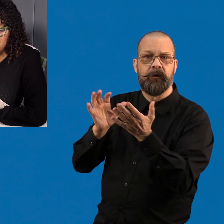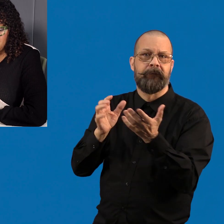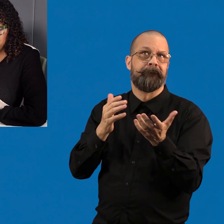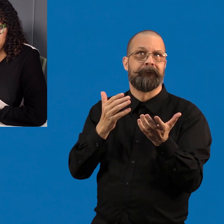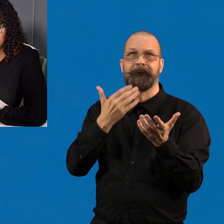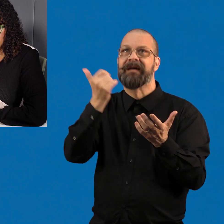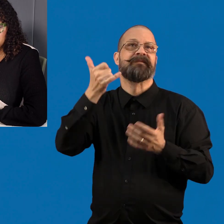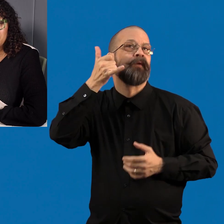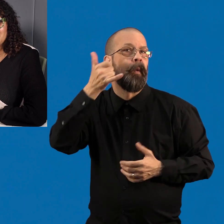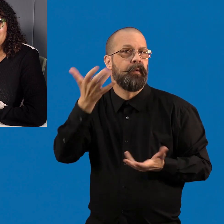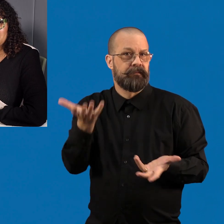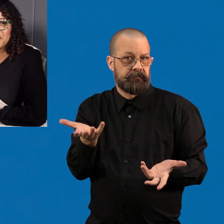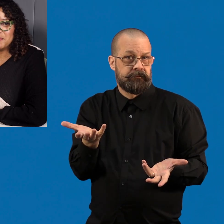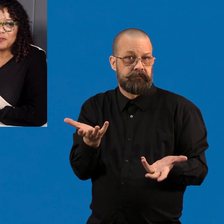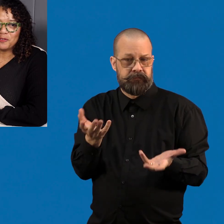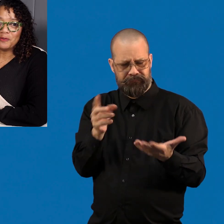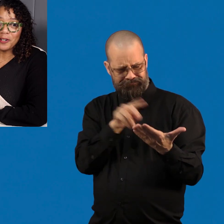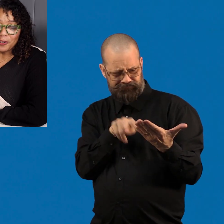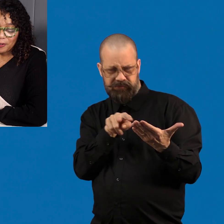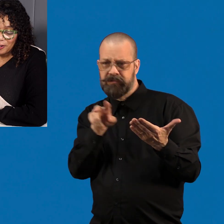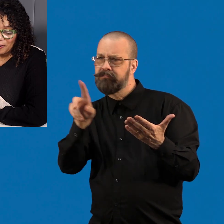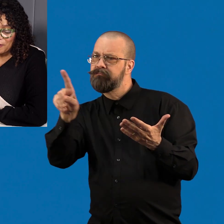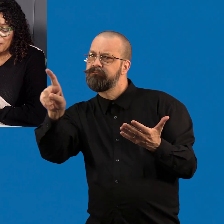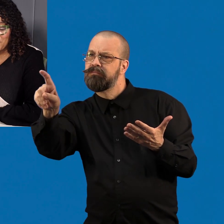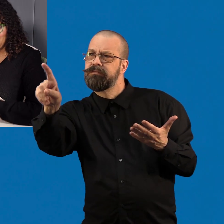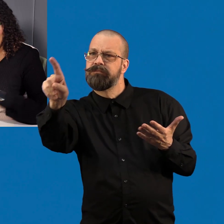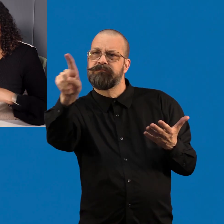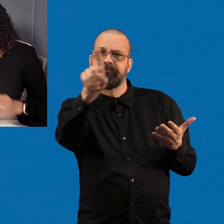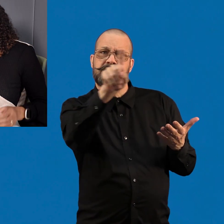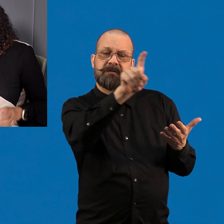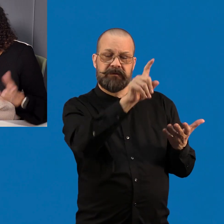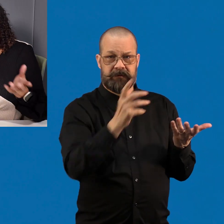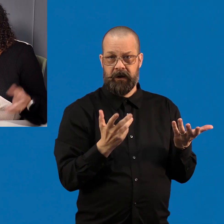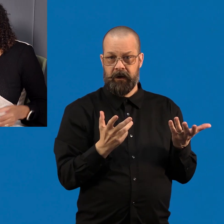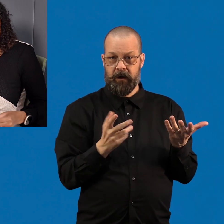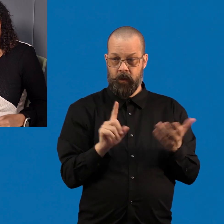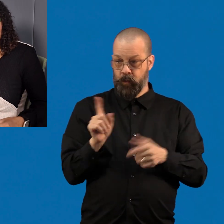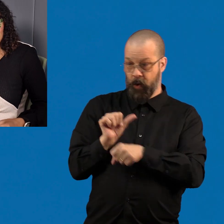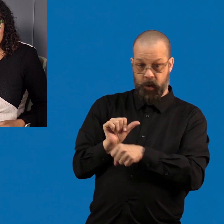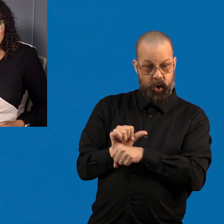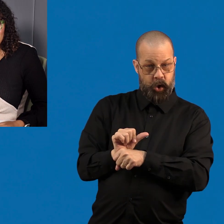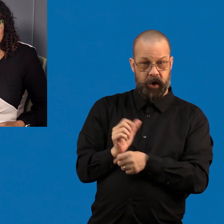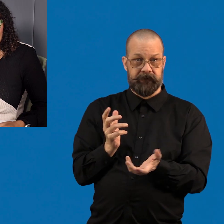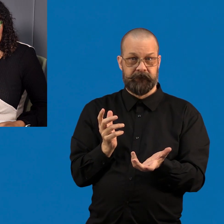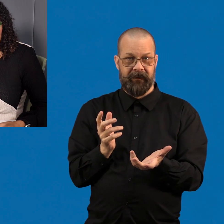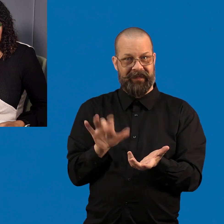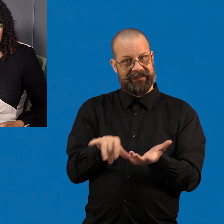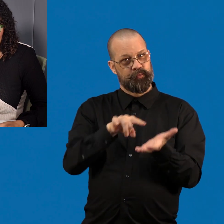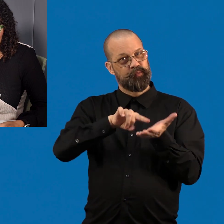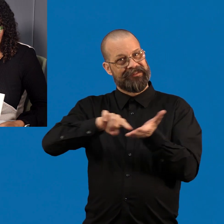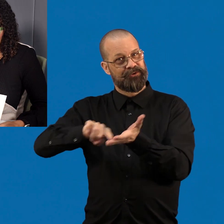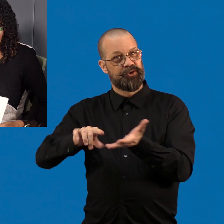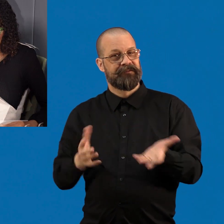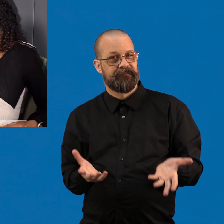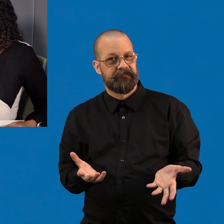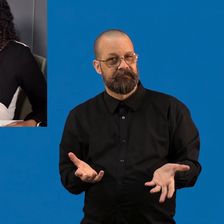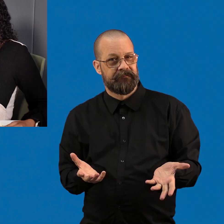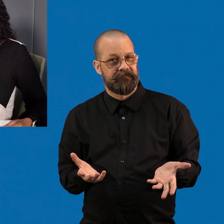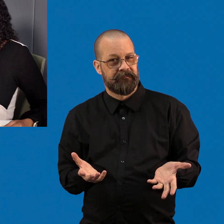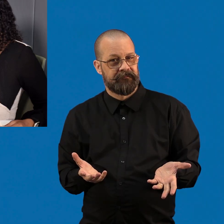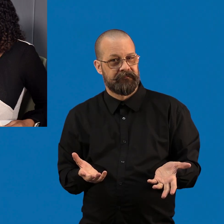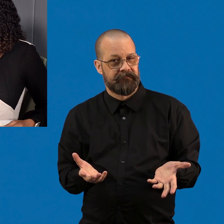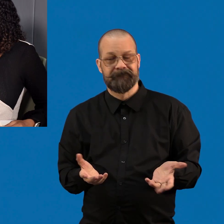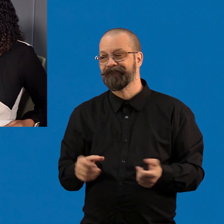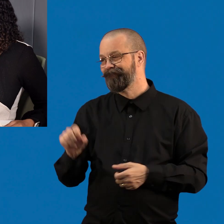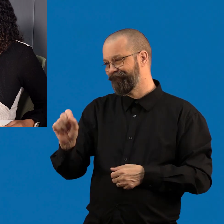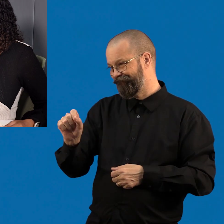needs, figuring out the best time to commute to work, or, research ideas can come from anyone. And the